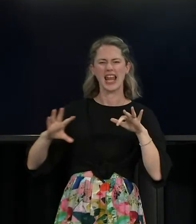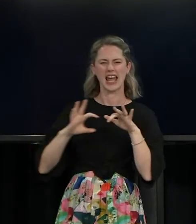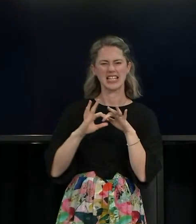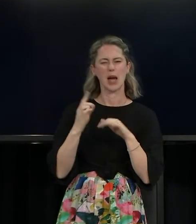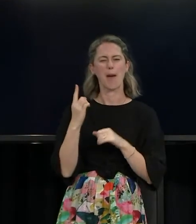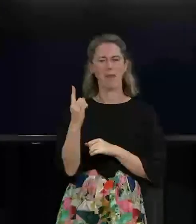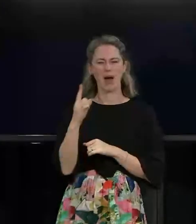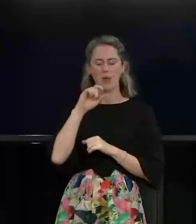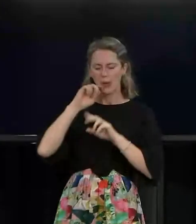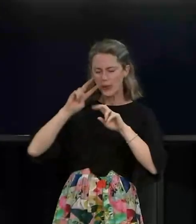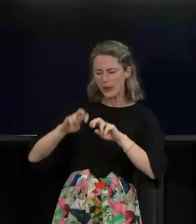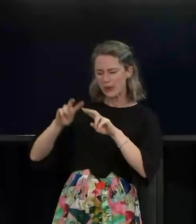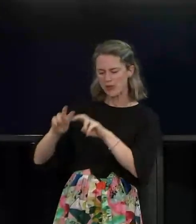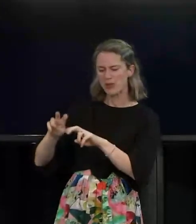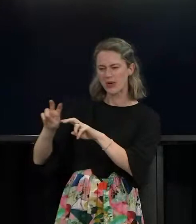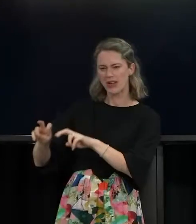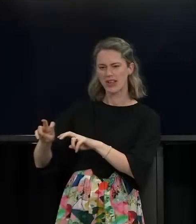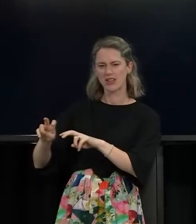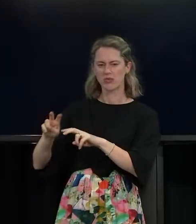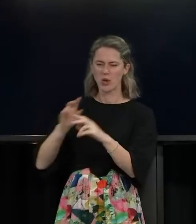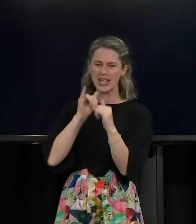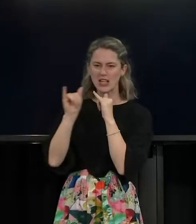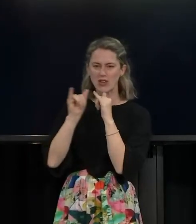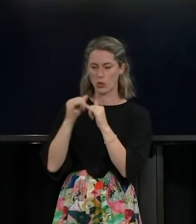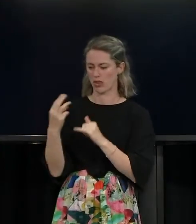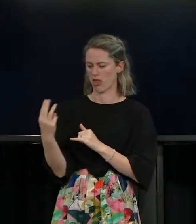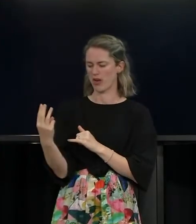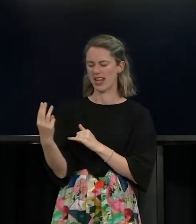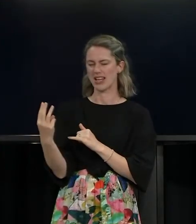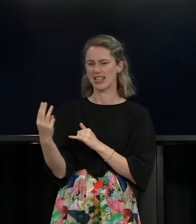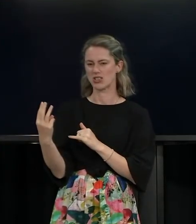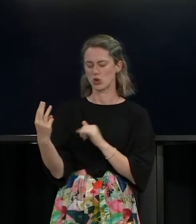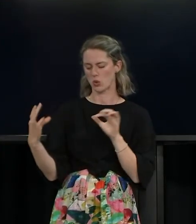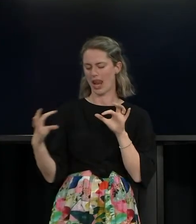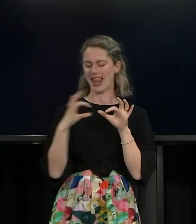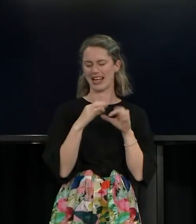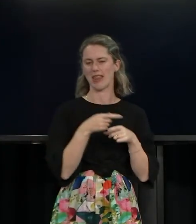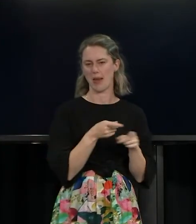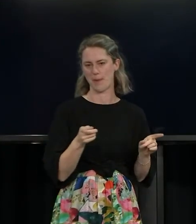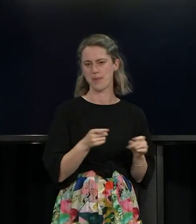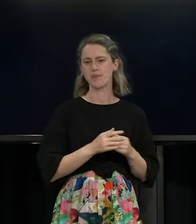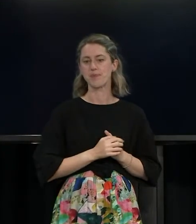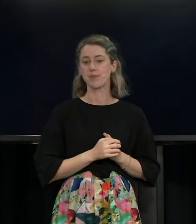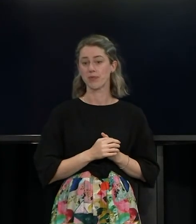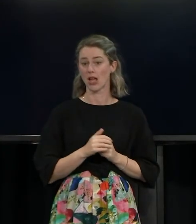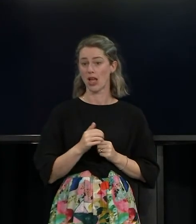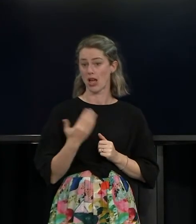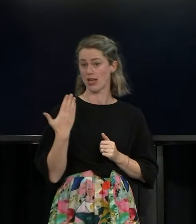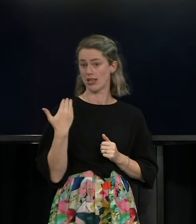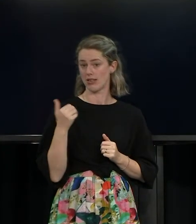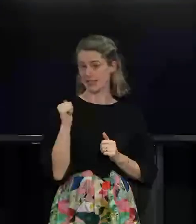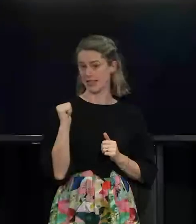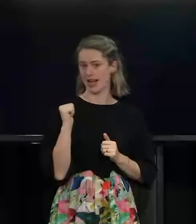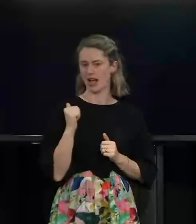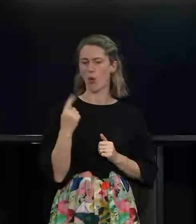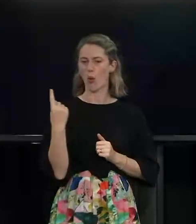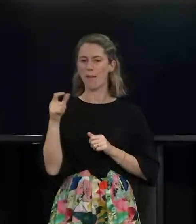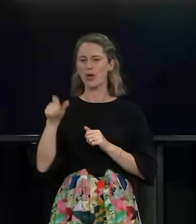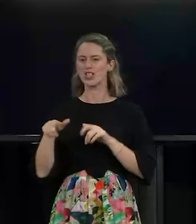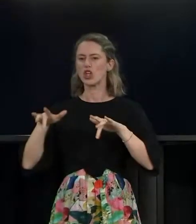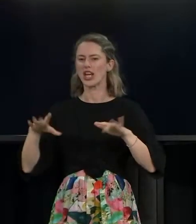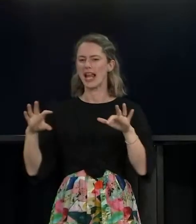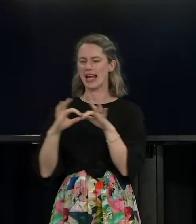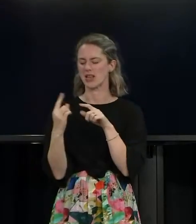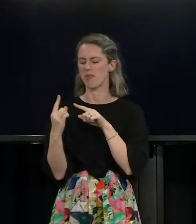but investigations continue, including interviews, to determine the links there. Yesterday's 1 unlinked case has now